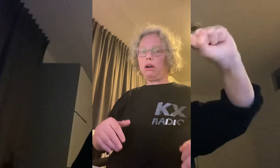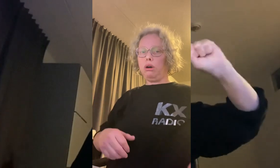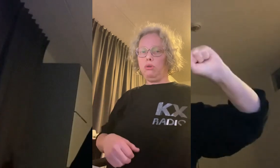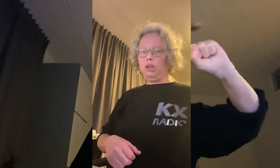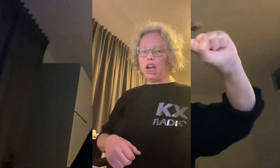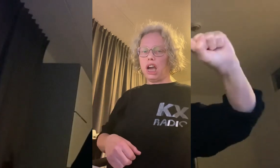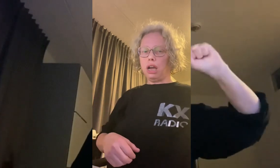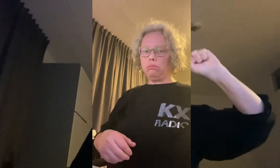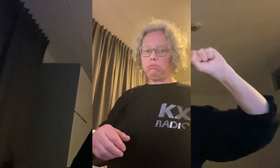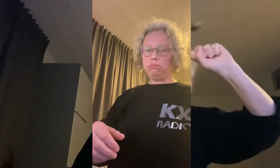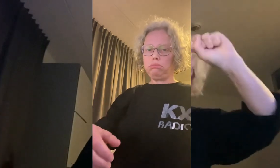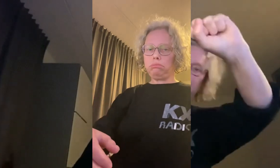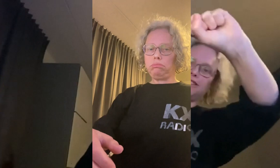Oh yeah.